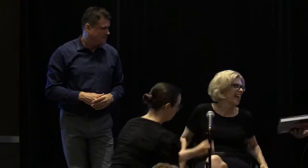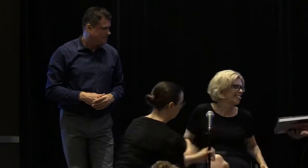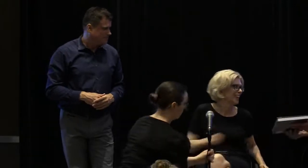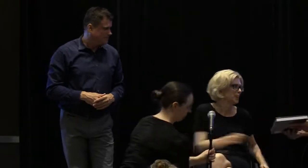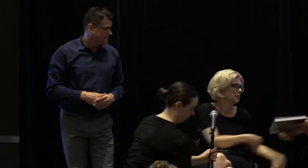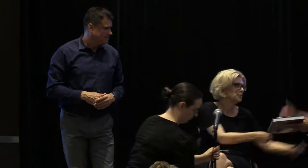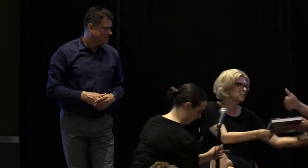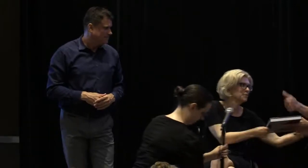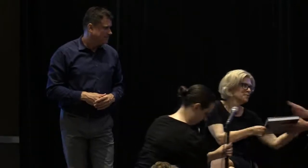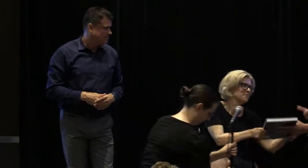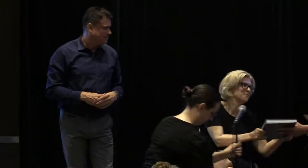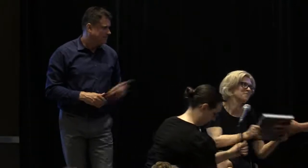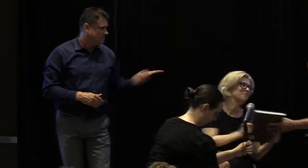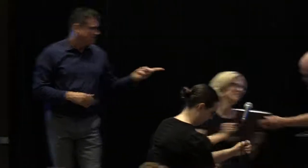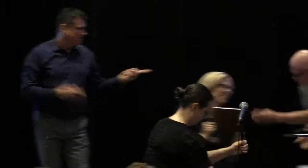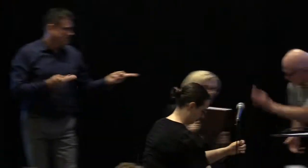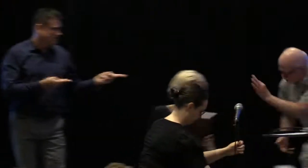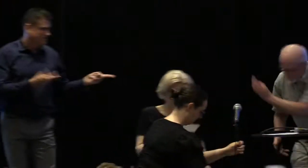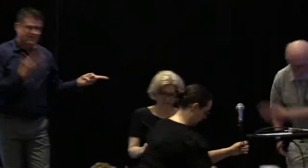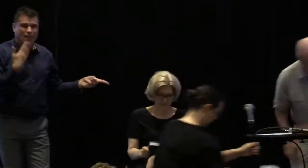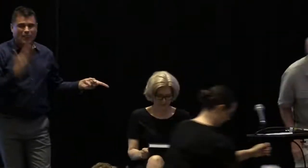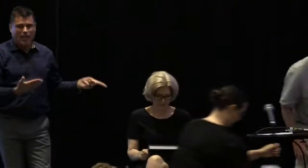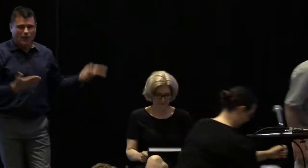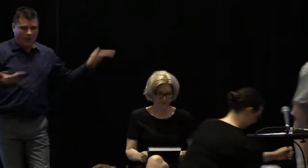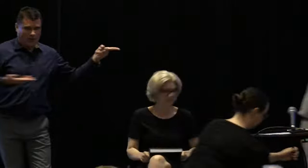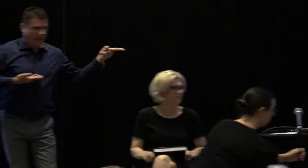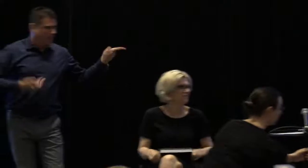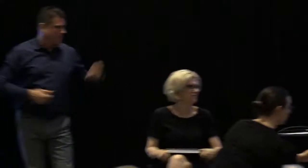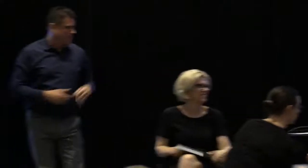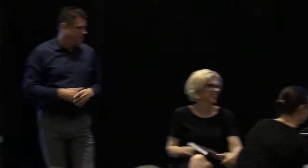And thank you. Thank you so much.